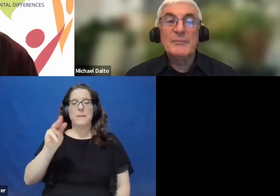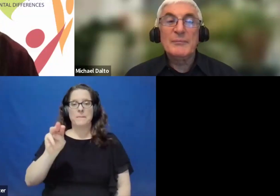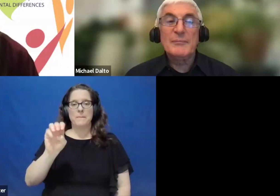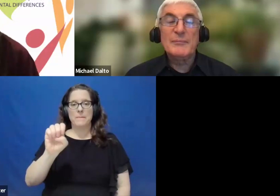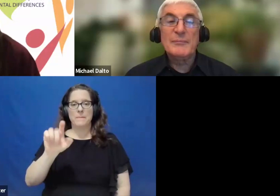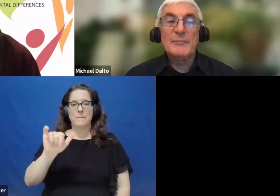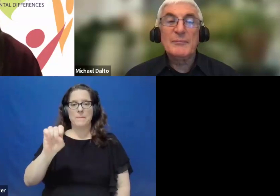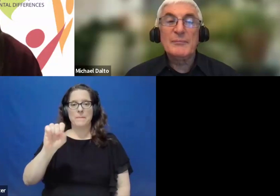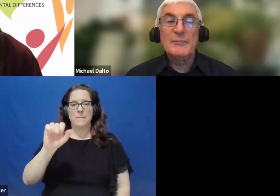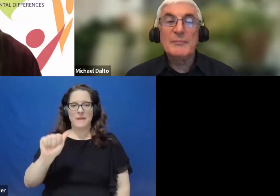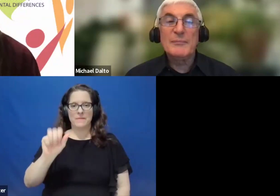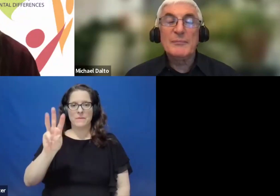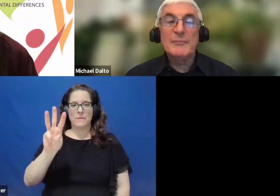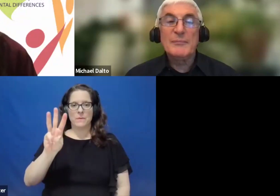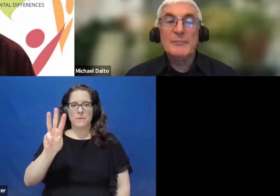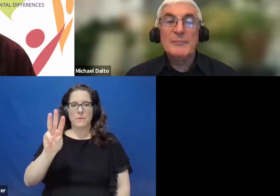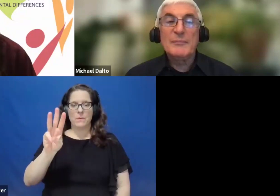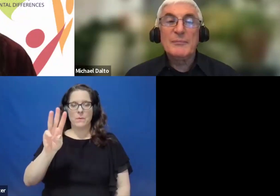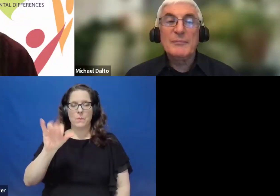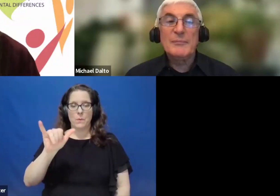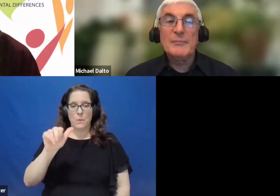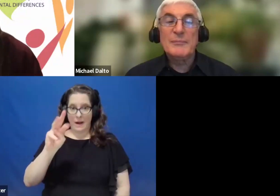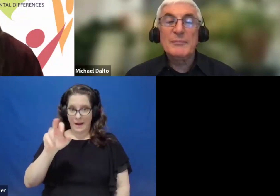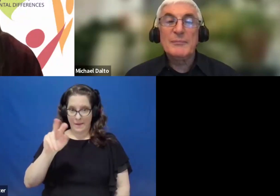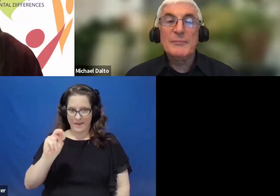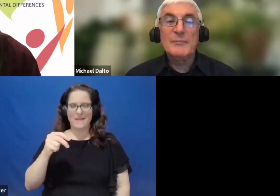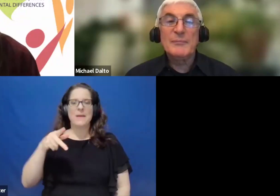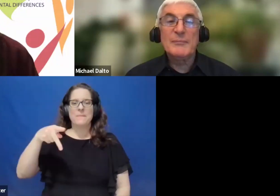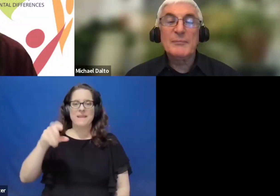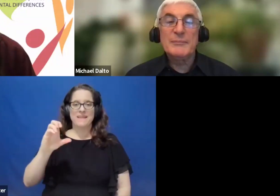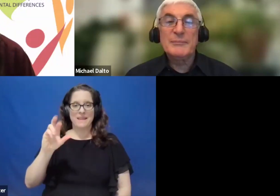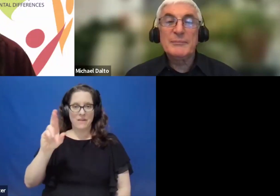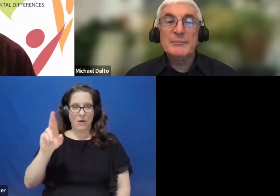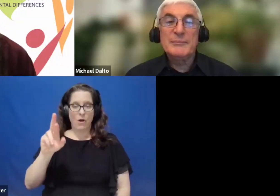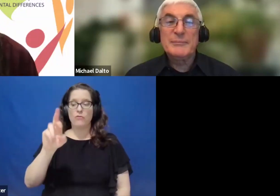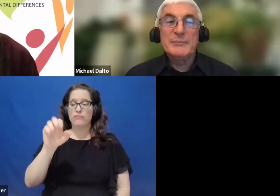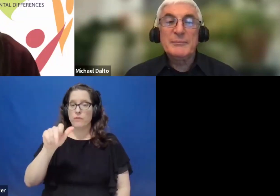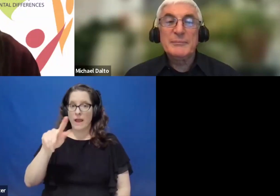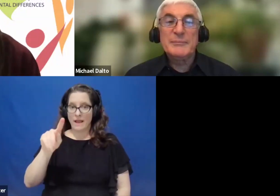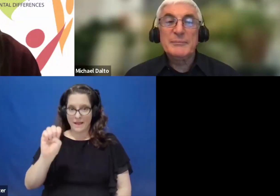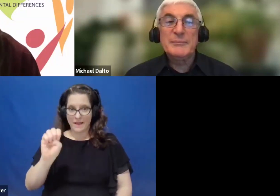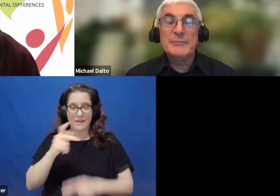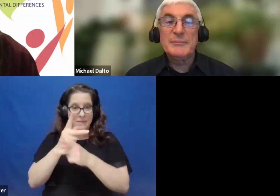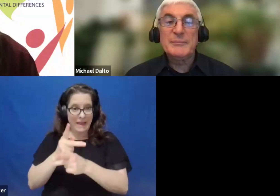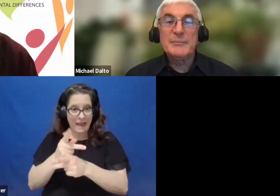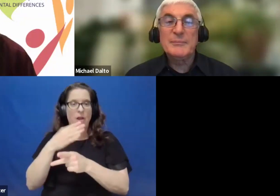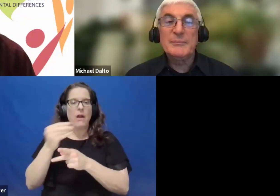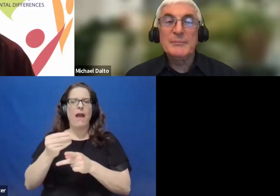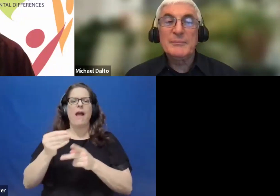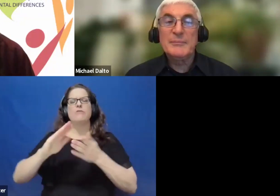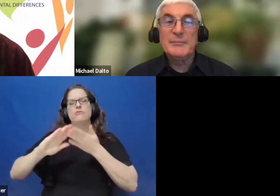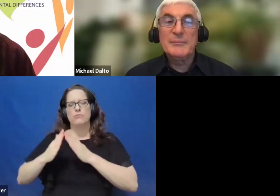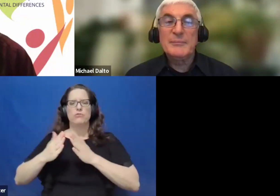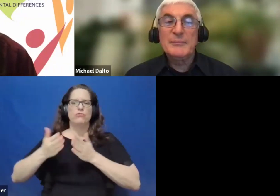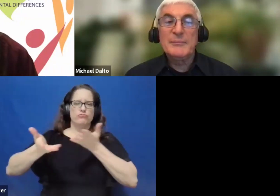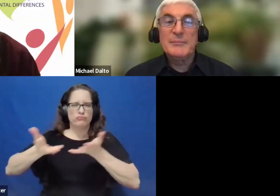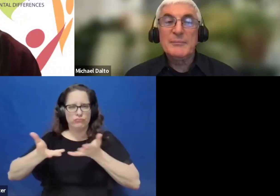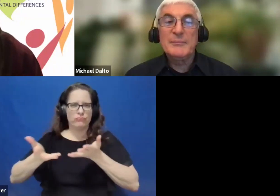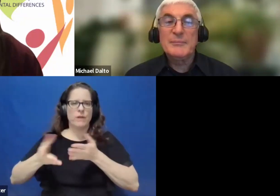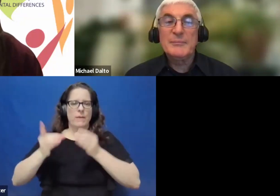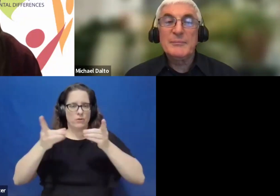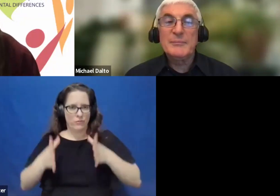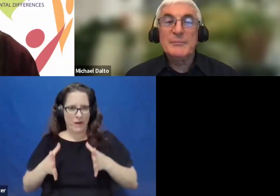PCR's Respite Care and Community Engagement Director. I will be your moderator this evening, so please feel free to send